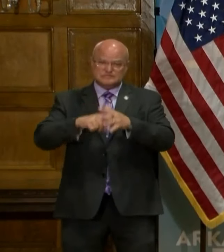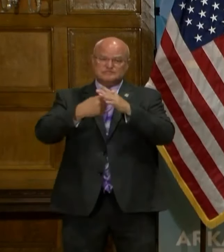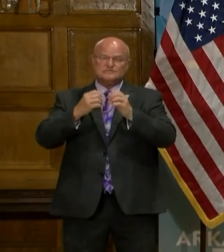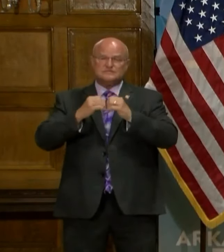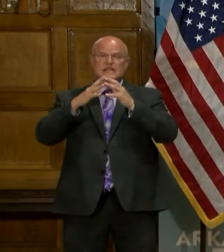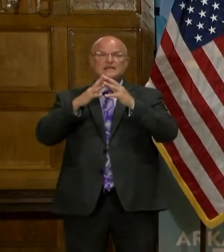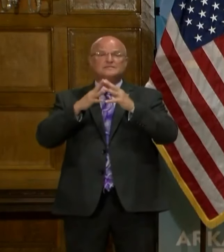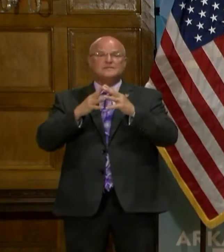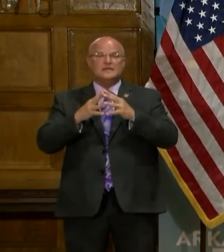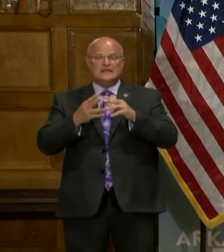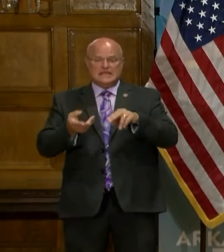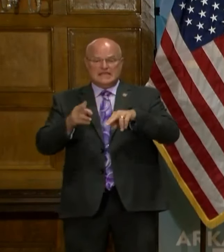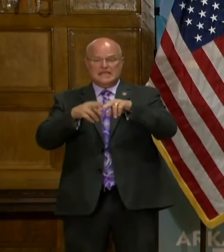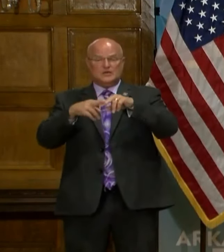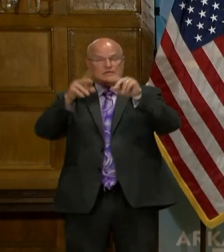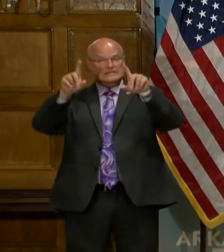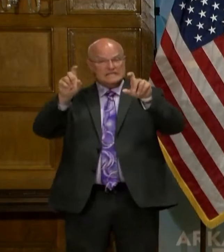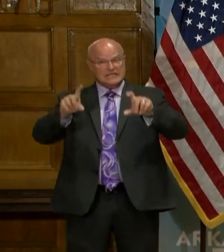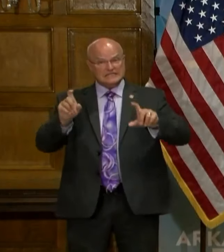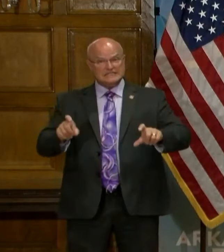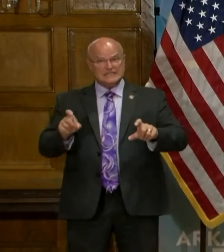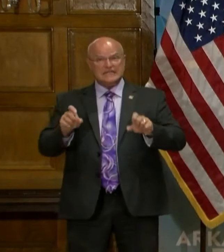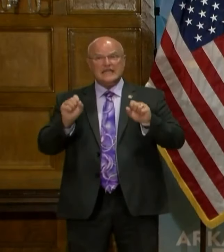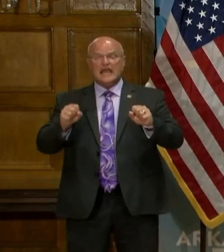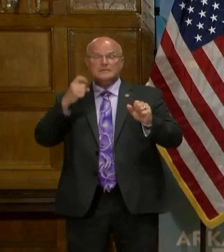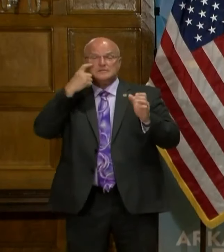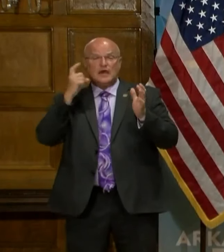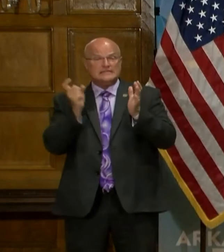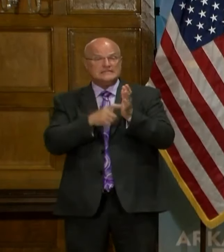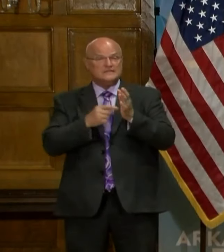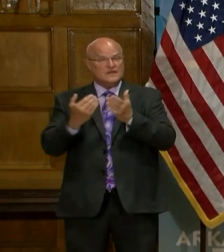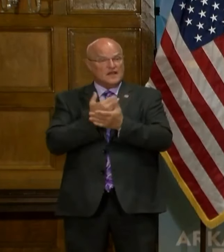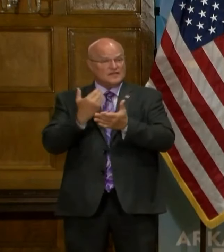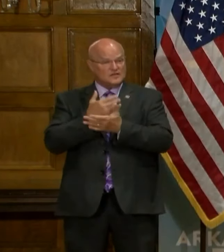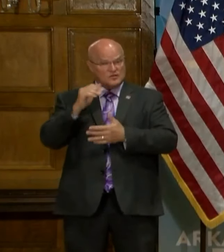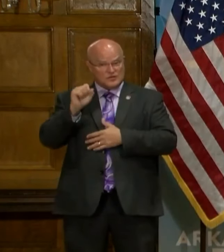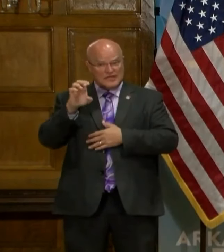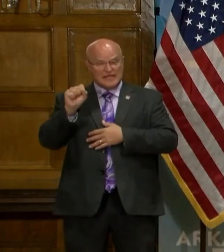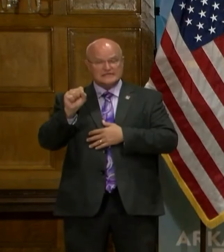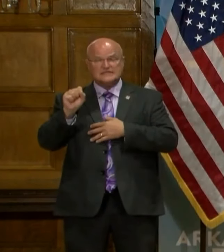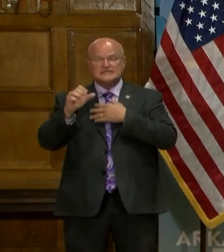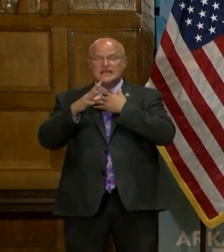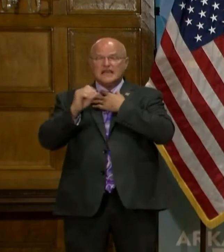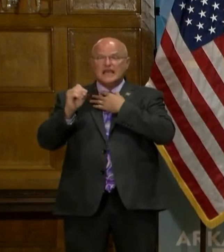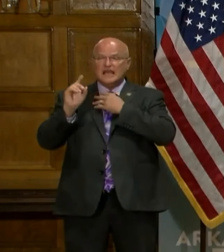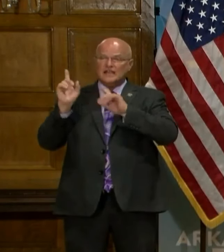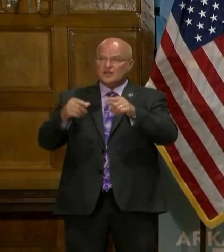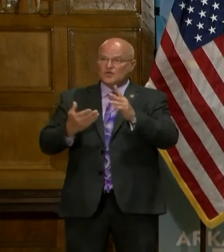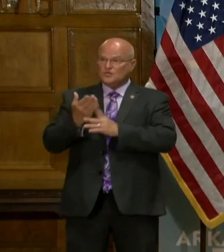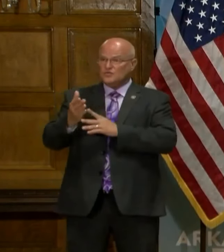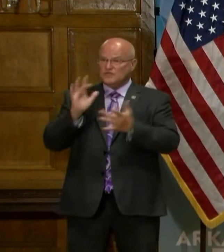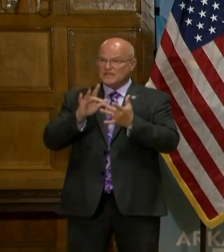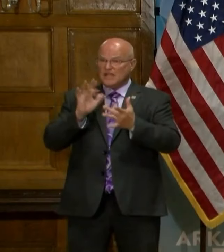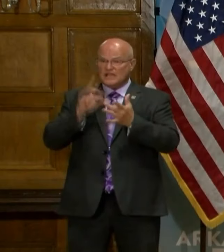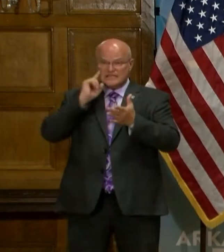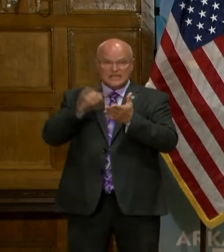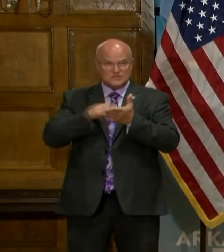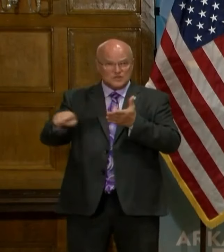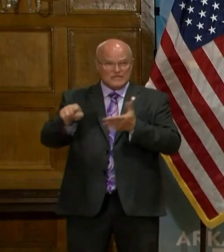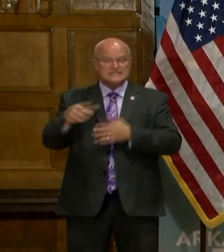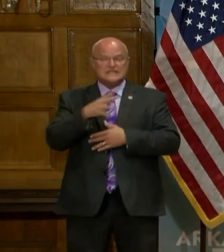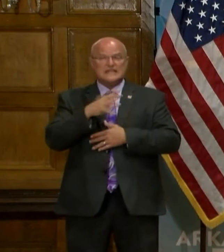is the increased testing, be able to identify the new cases and and go through the contact